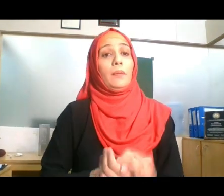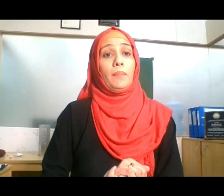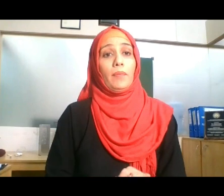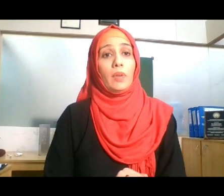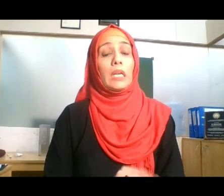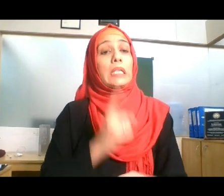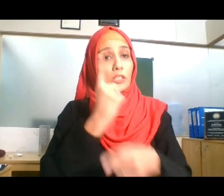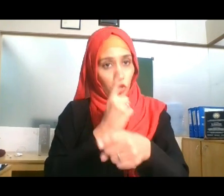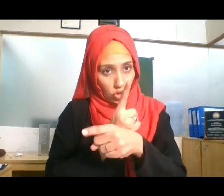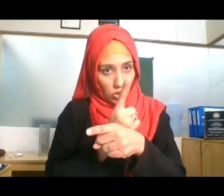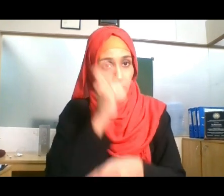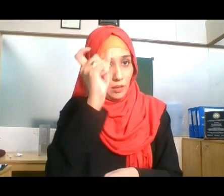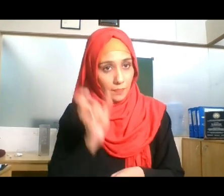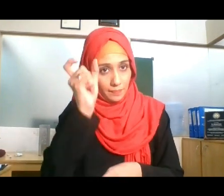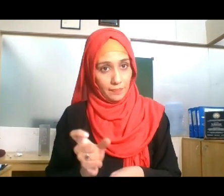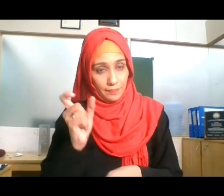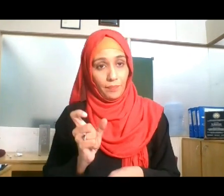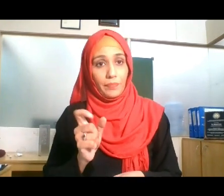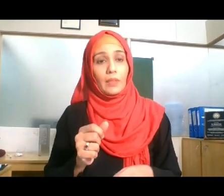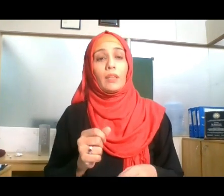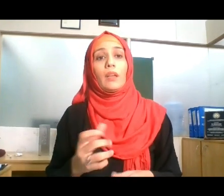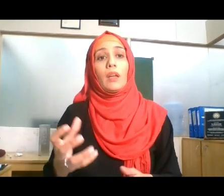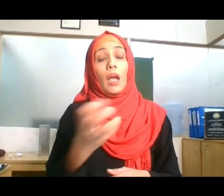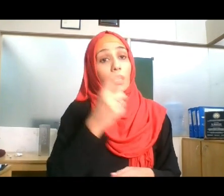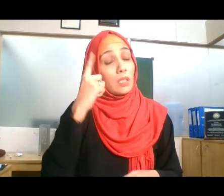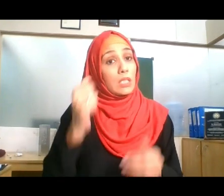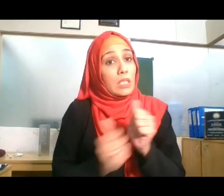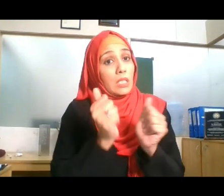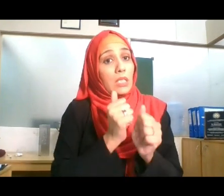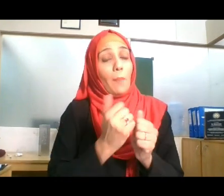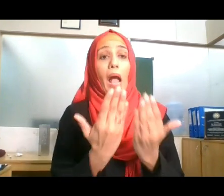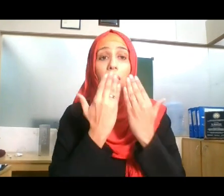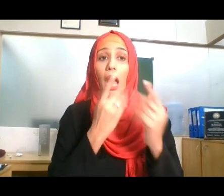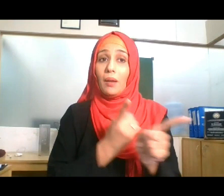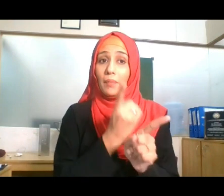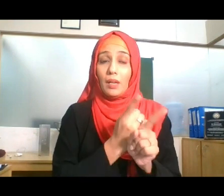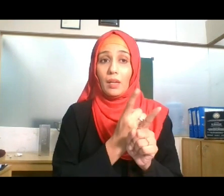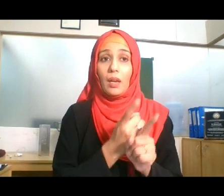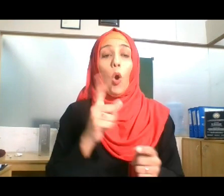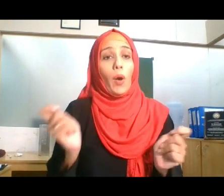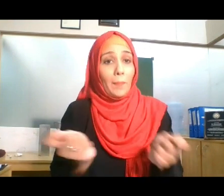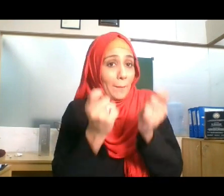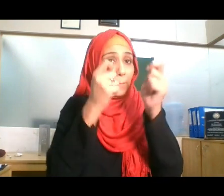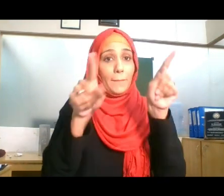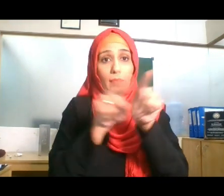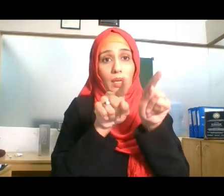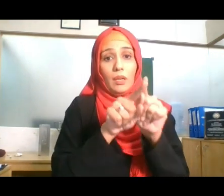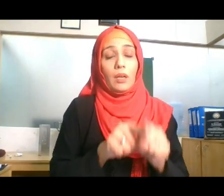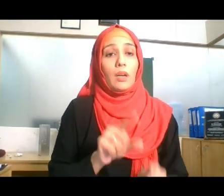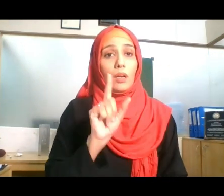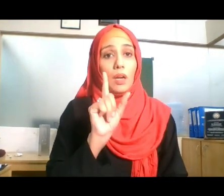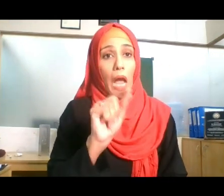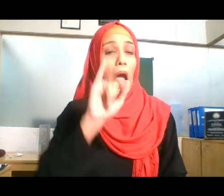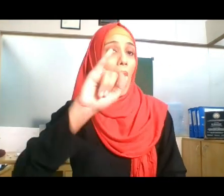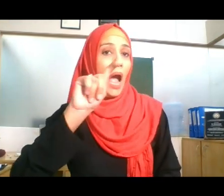teachers about the principle of accessible education and by developing newer IT tools